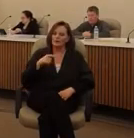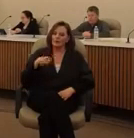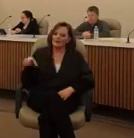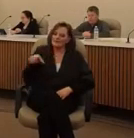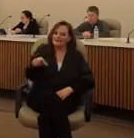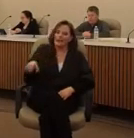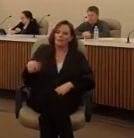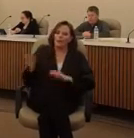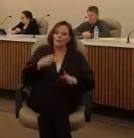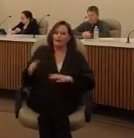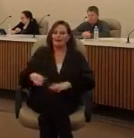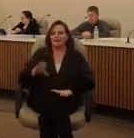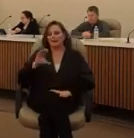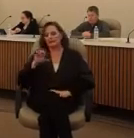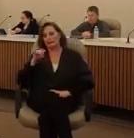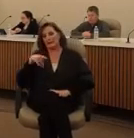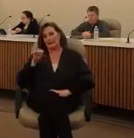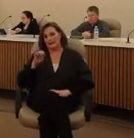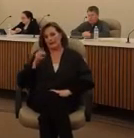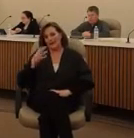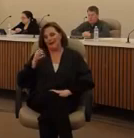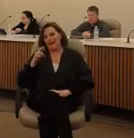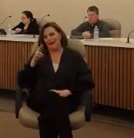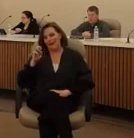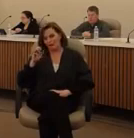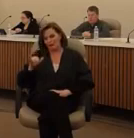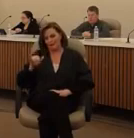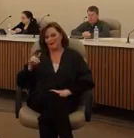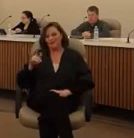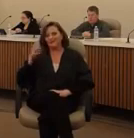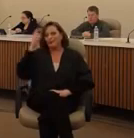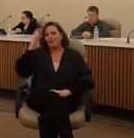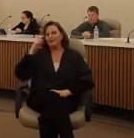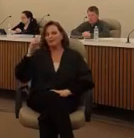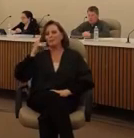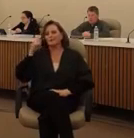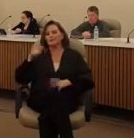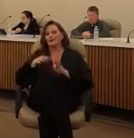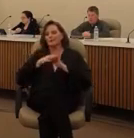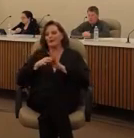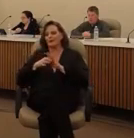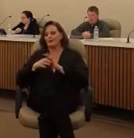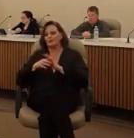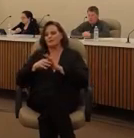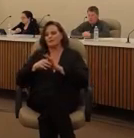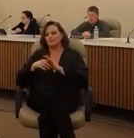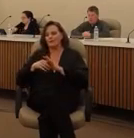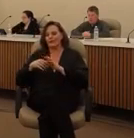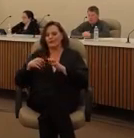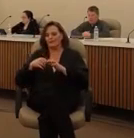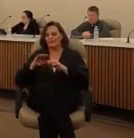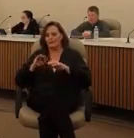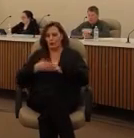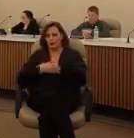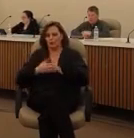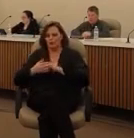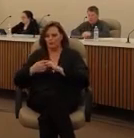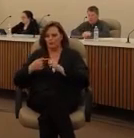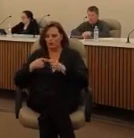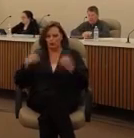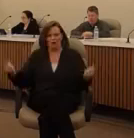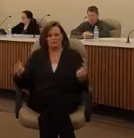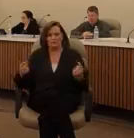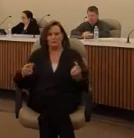Cape Henry because there is no corresponding curb cut across from it, and there's